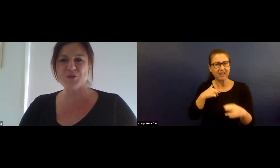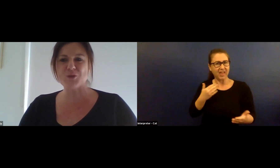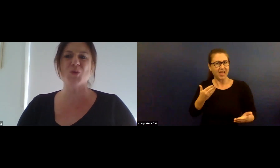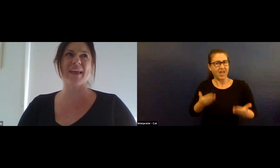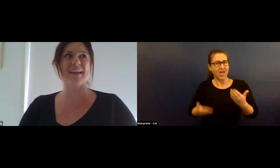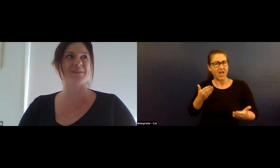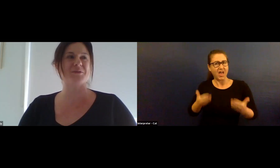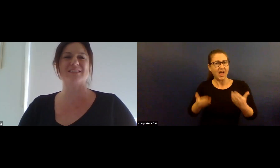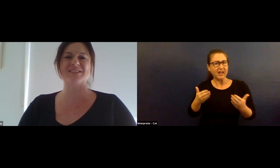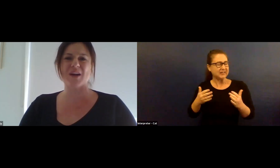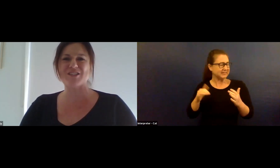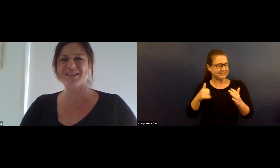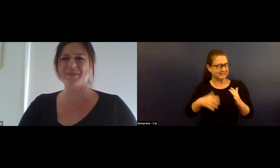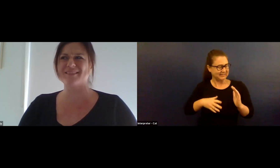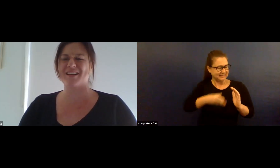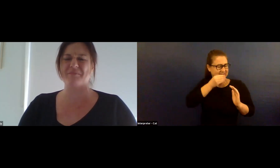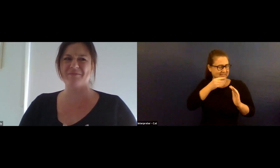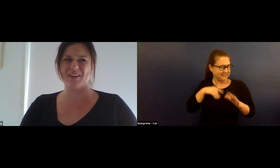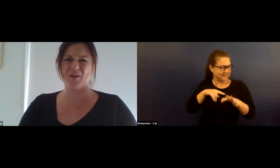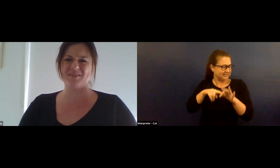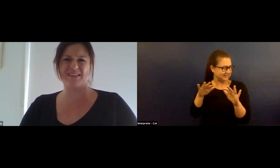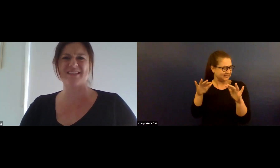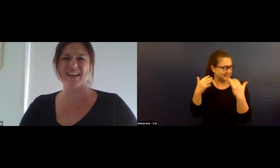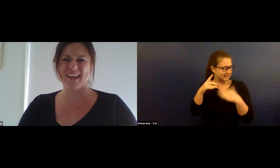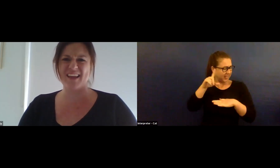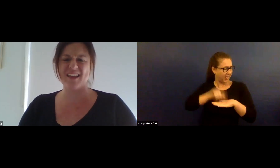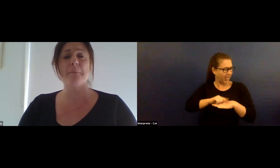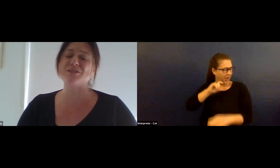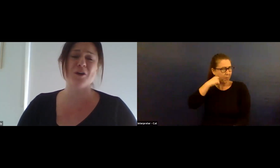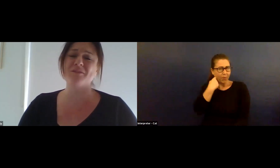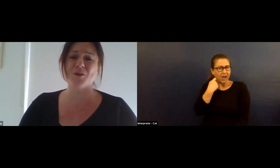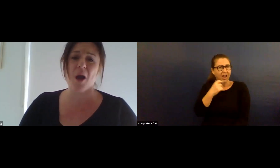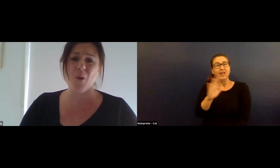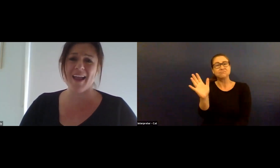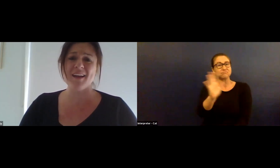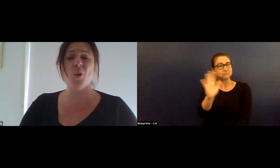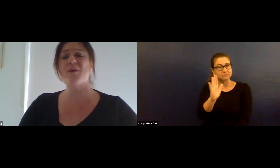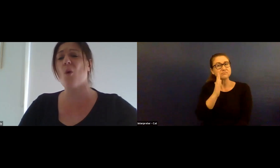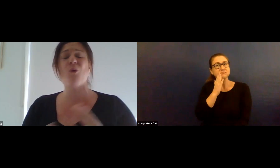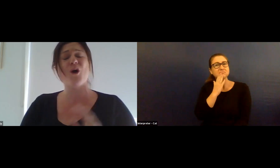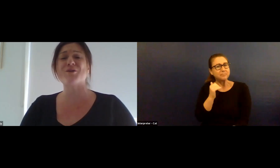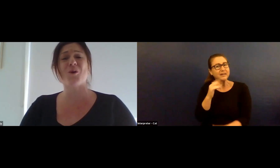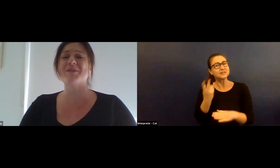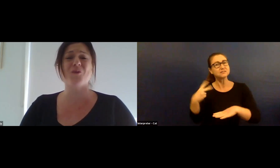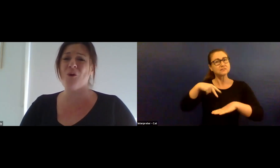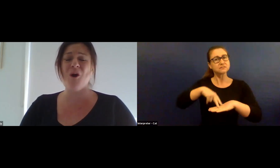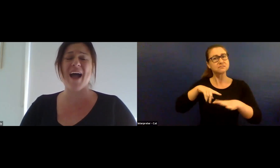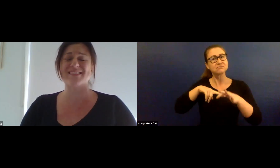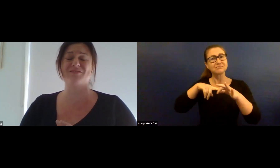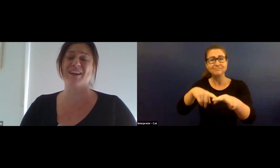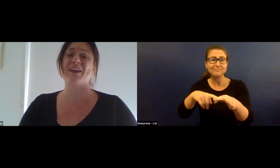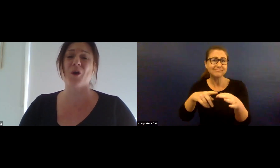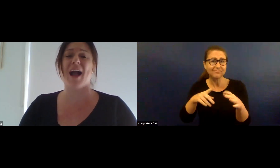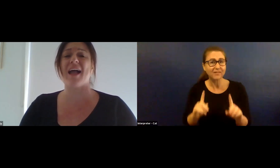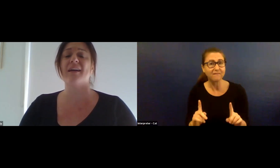question a bit too weird, or is this question going to make me look a bit silly? Please don't feel that way. We've all heard it all before and